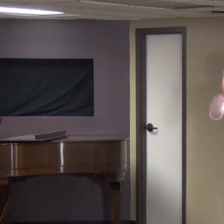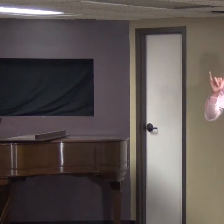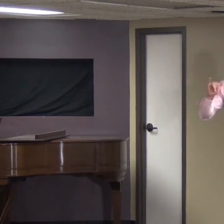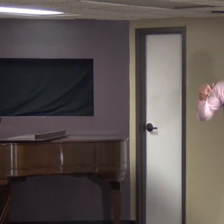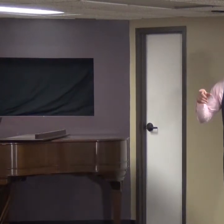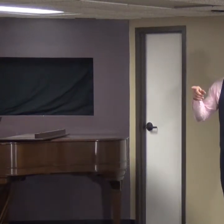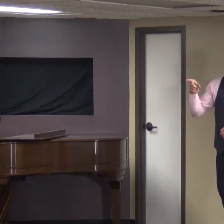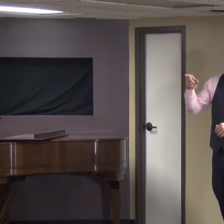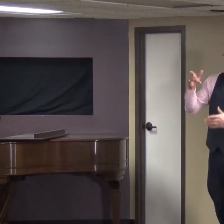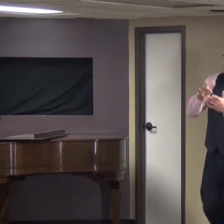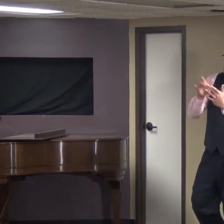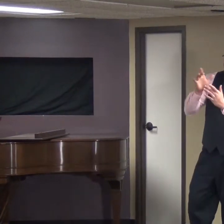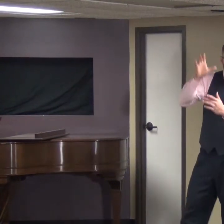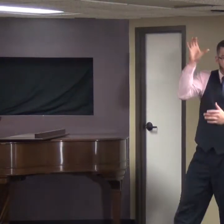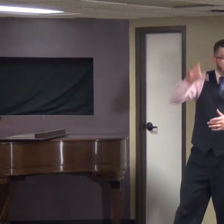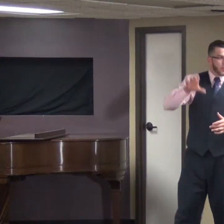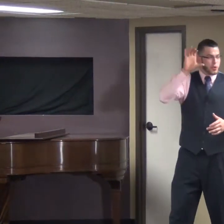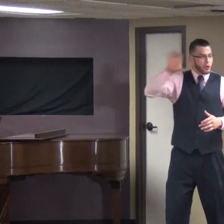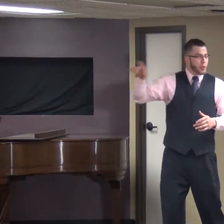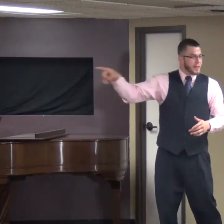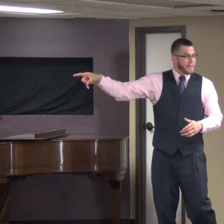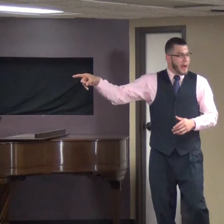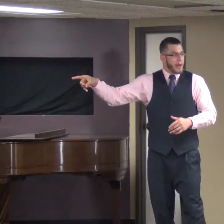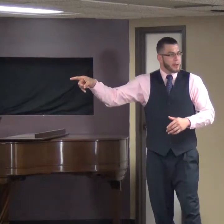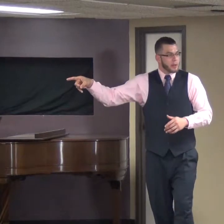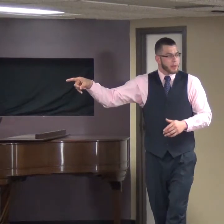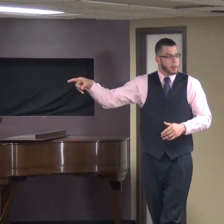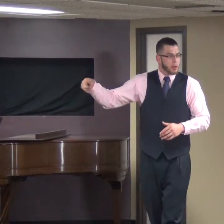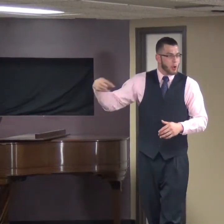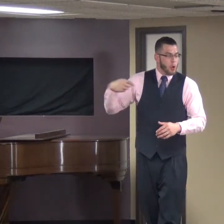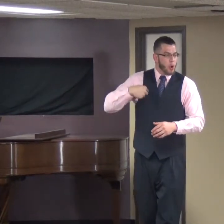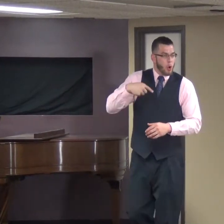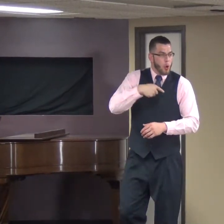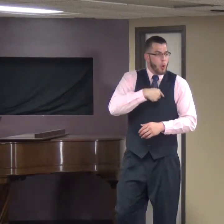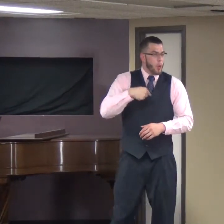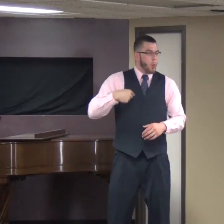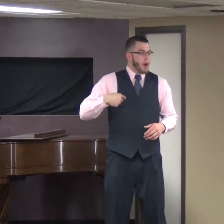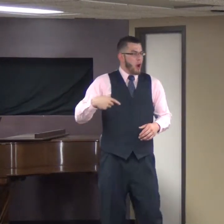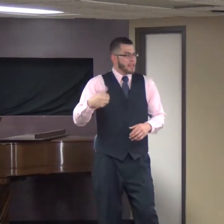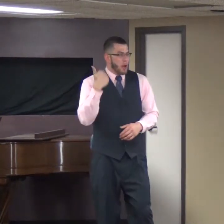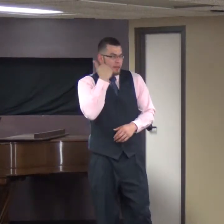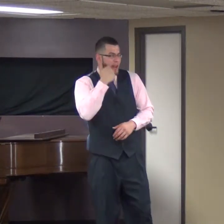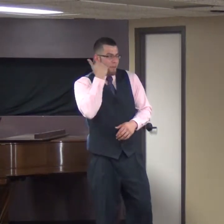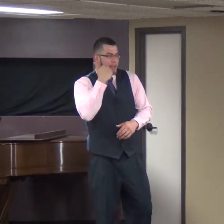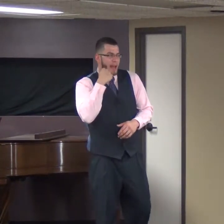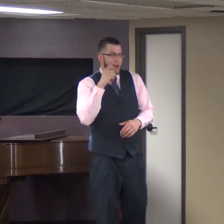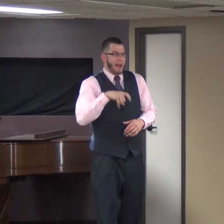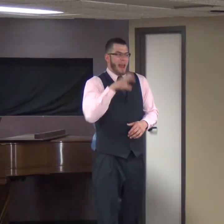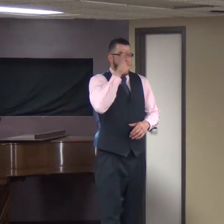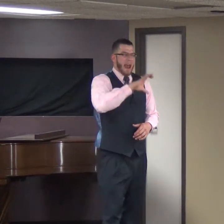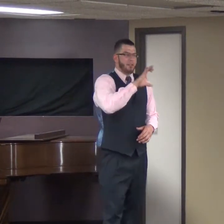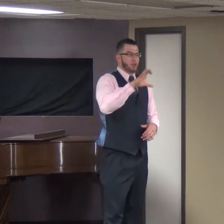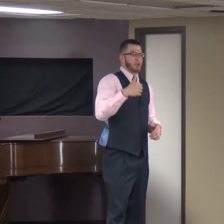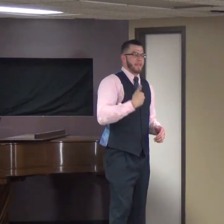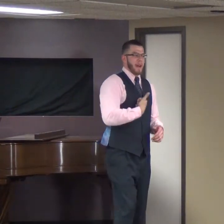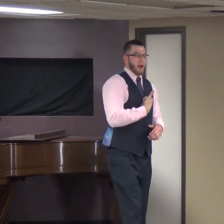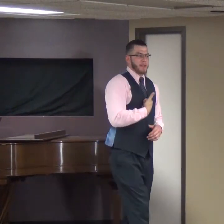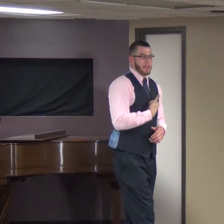Just like Jesus was crucified, we ourselves every day have to crucify